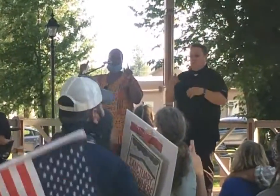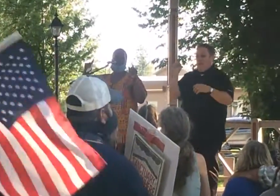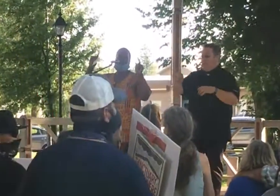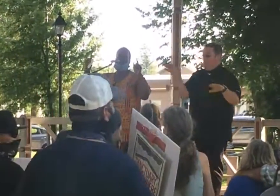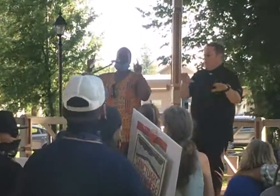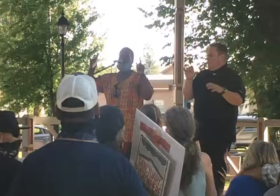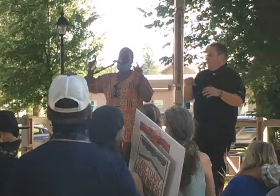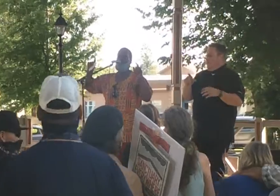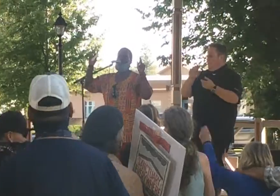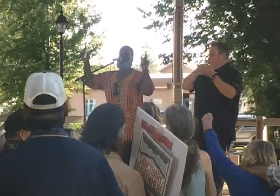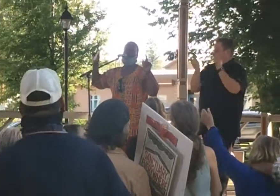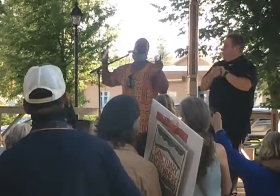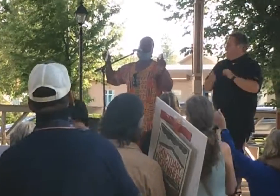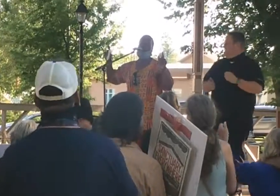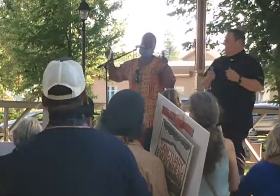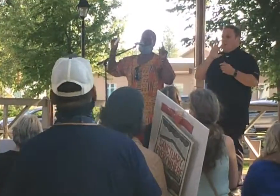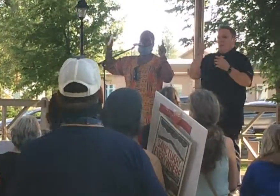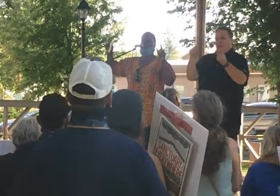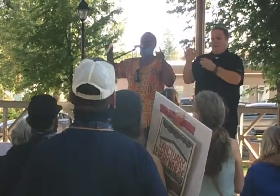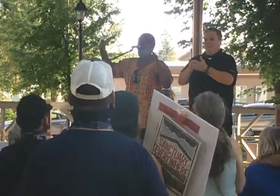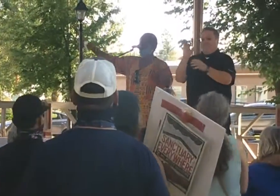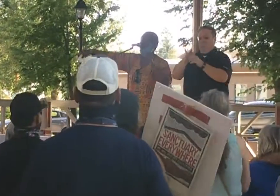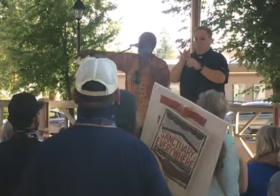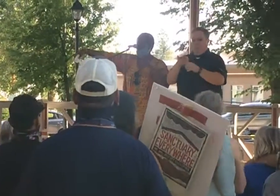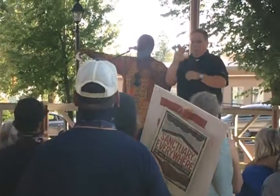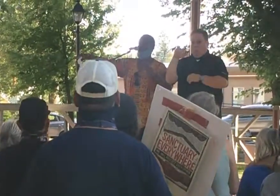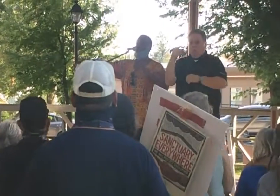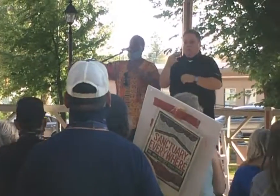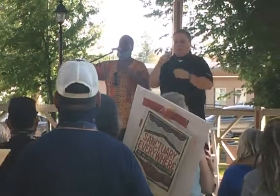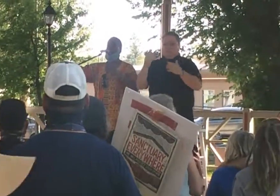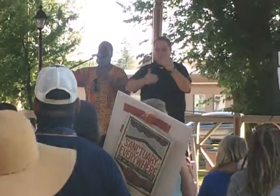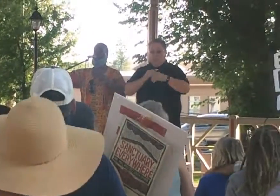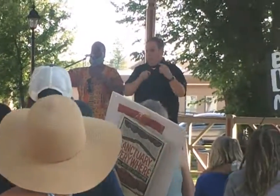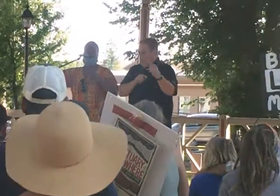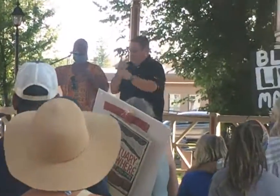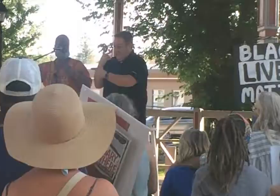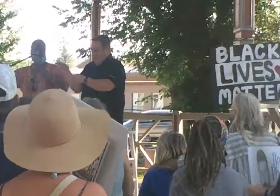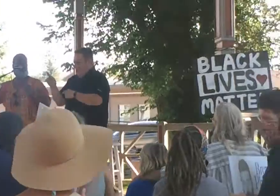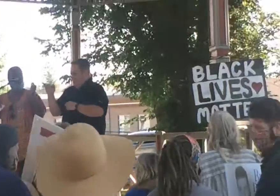We gotta do this. The change can happen at that voting booth. So let's go for it.